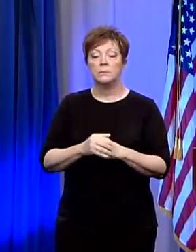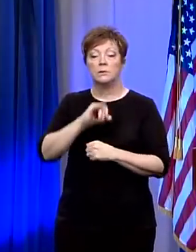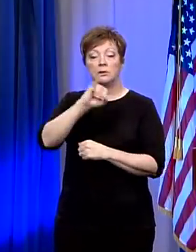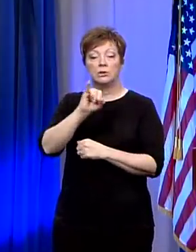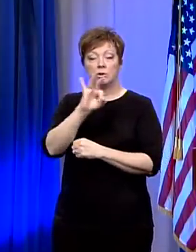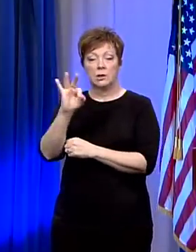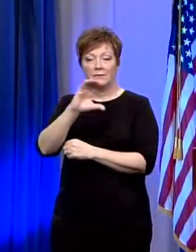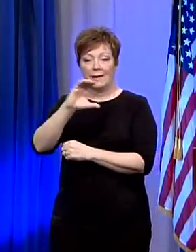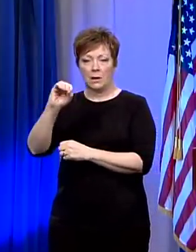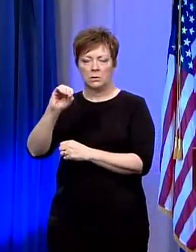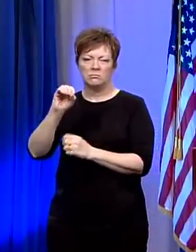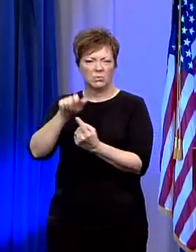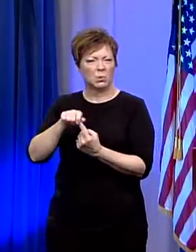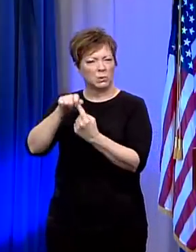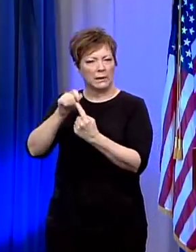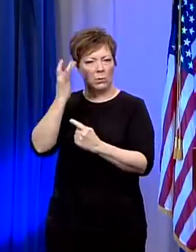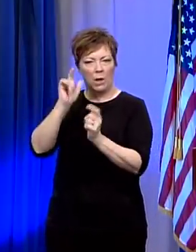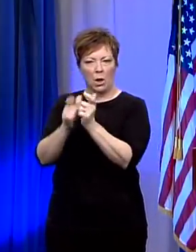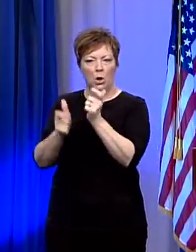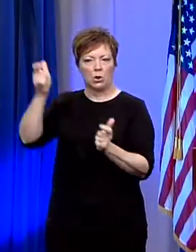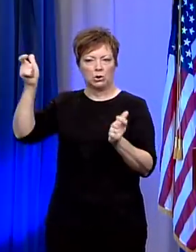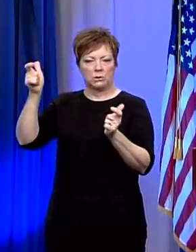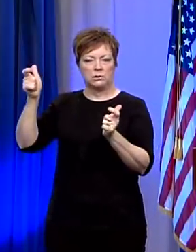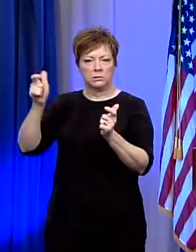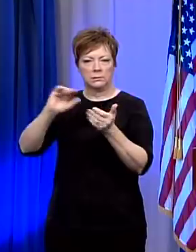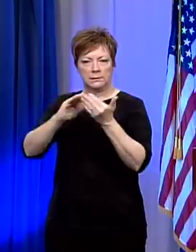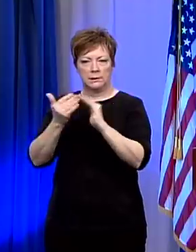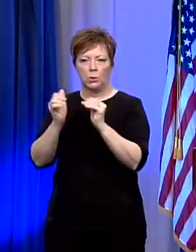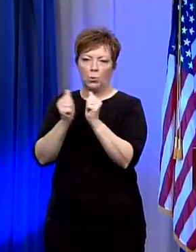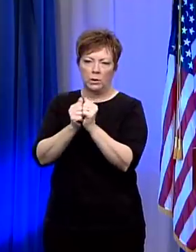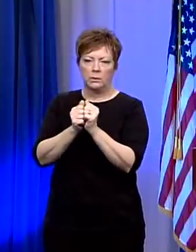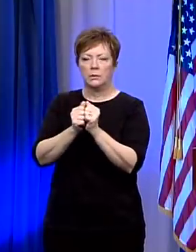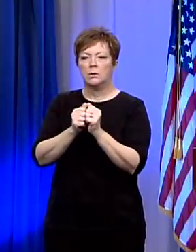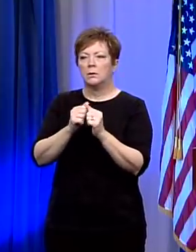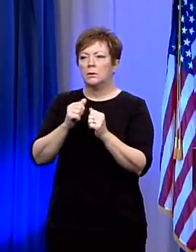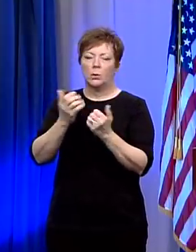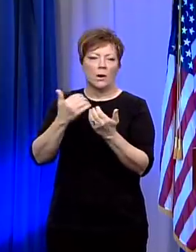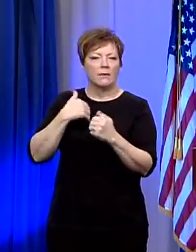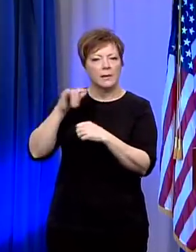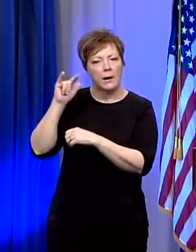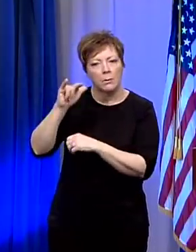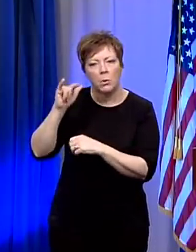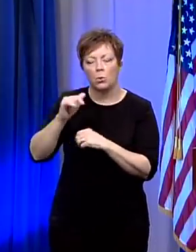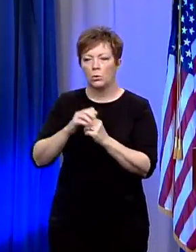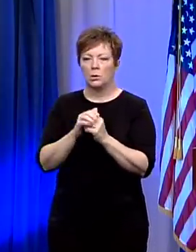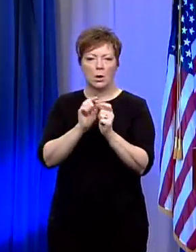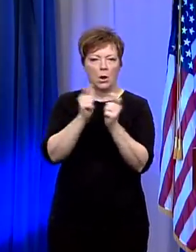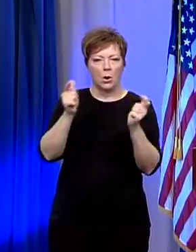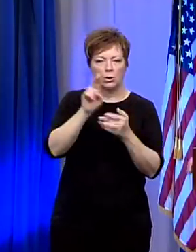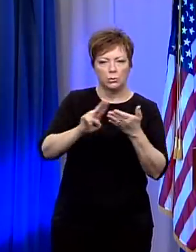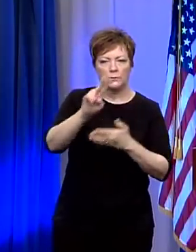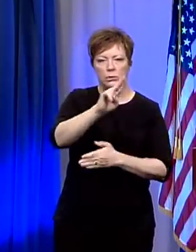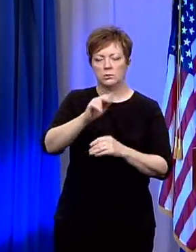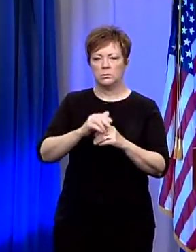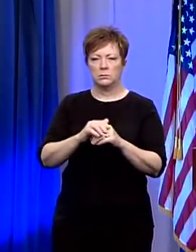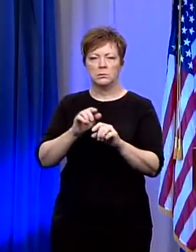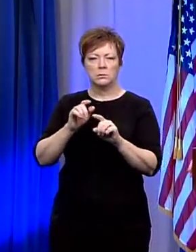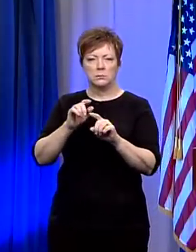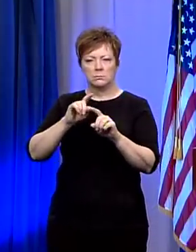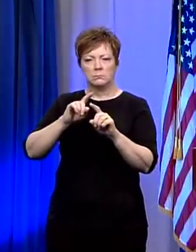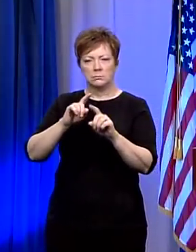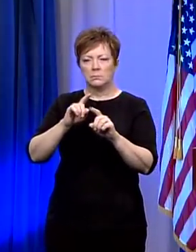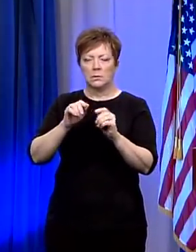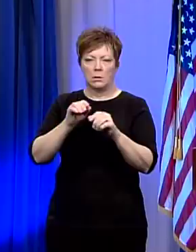unique for Alabama. It's a biggest metro area with transportation links and airport and very large universities. And so there are a lot of reasons to think that